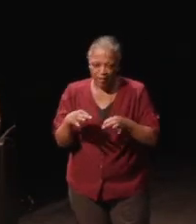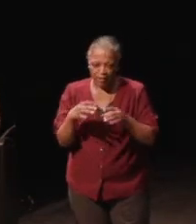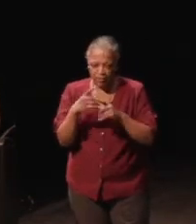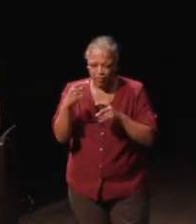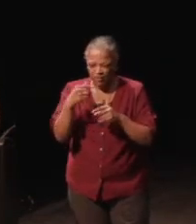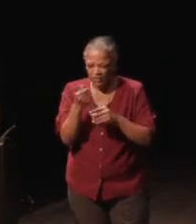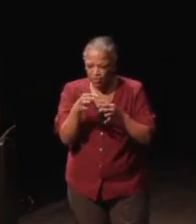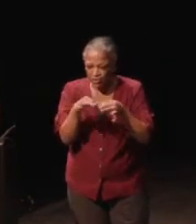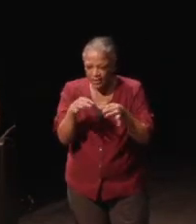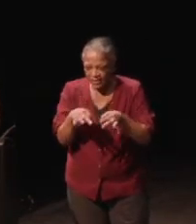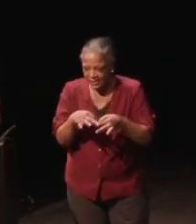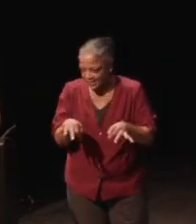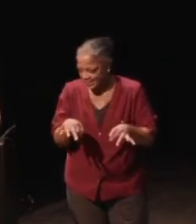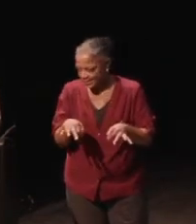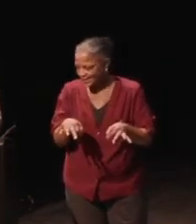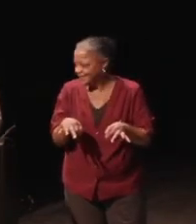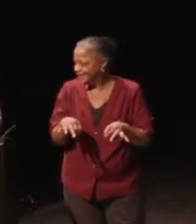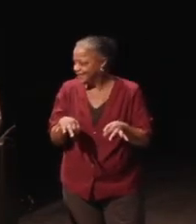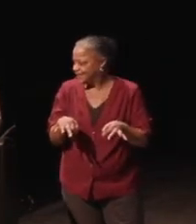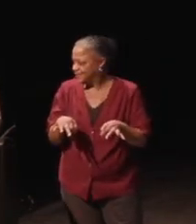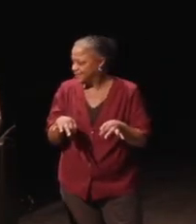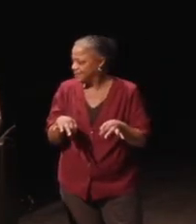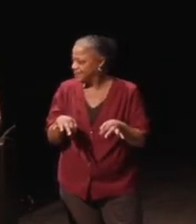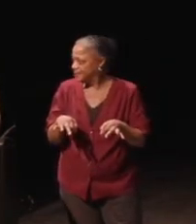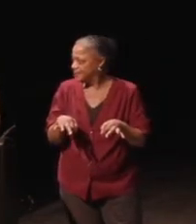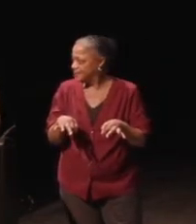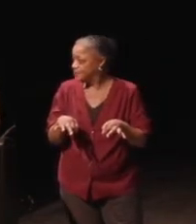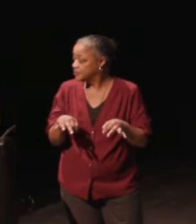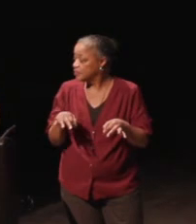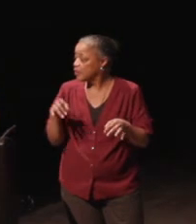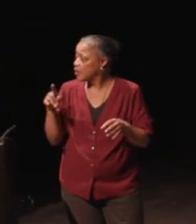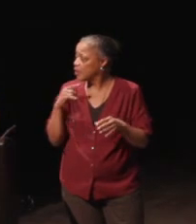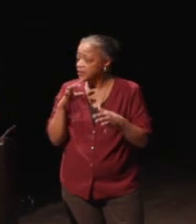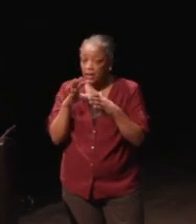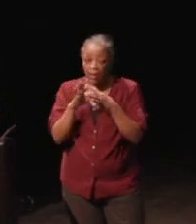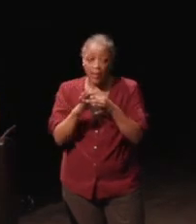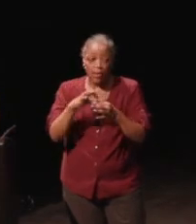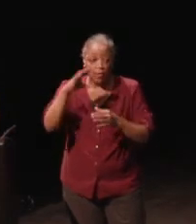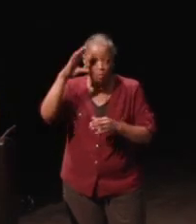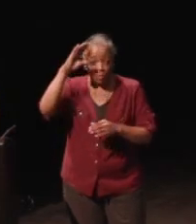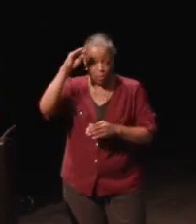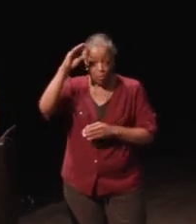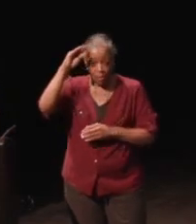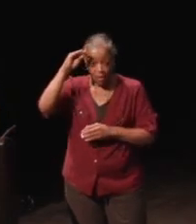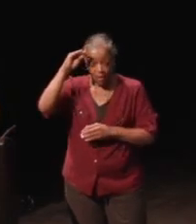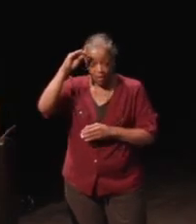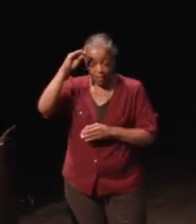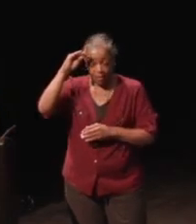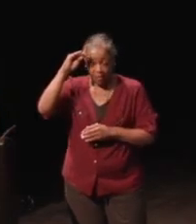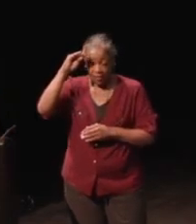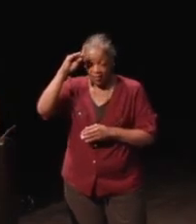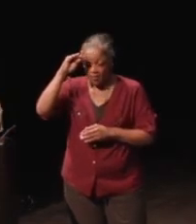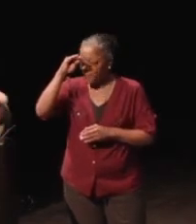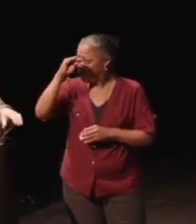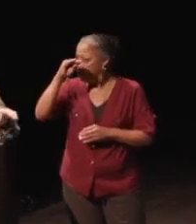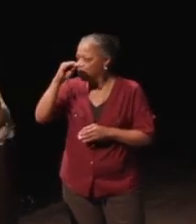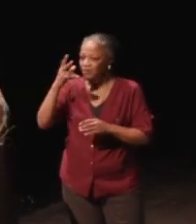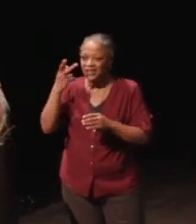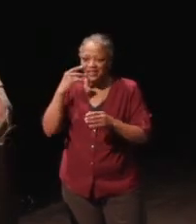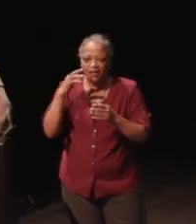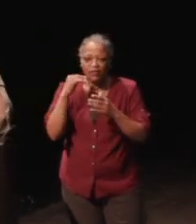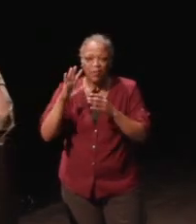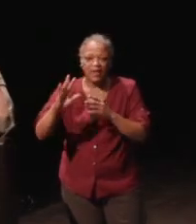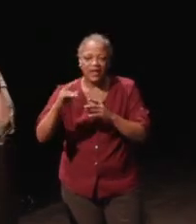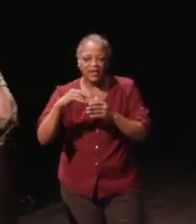in a few sentences. And it is about a boy who we see things from